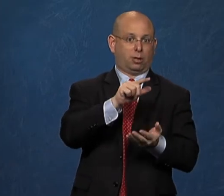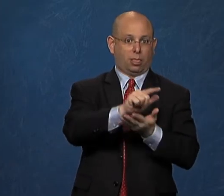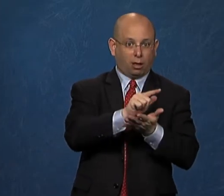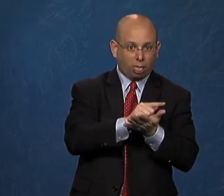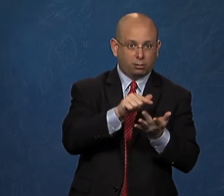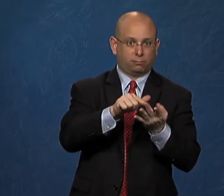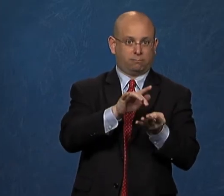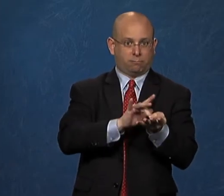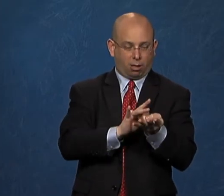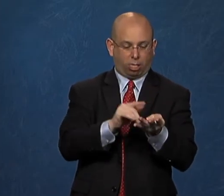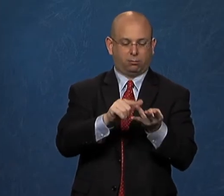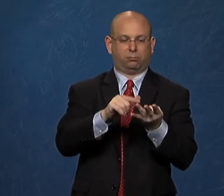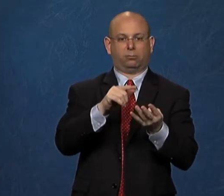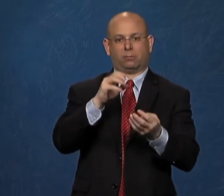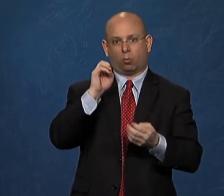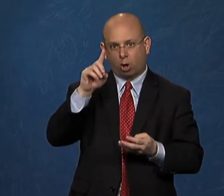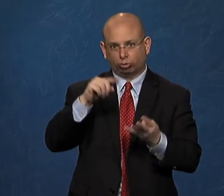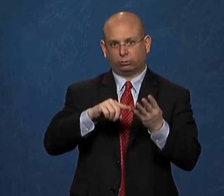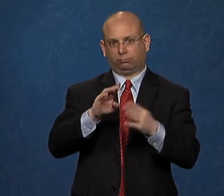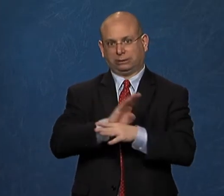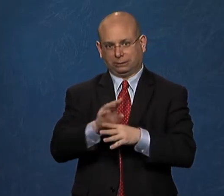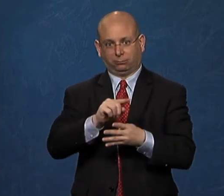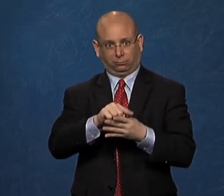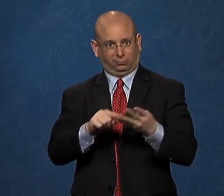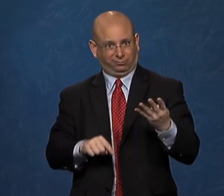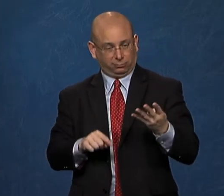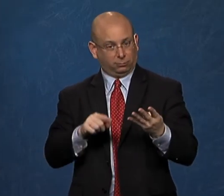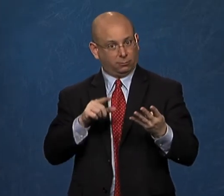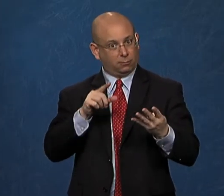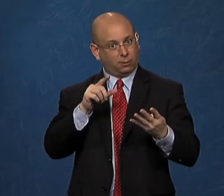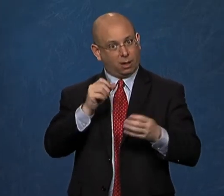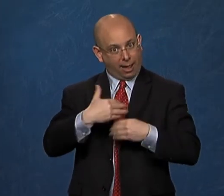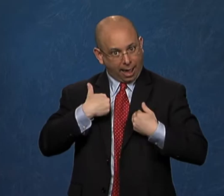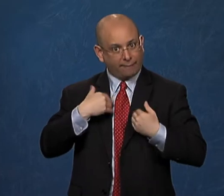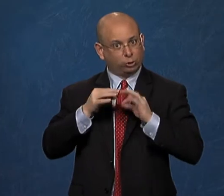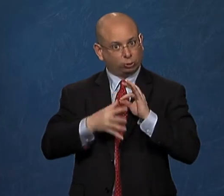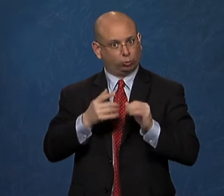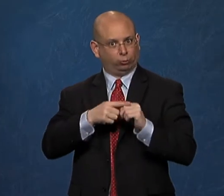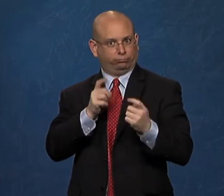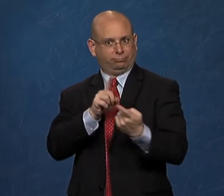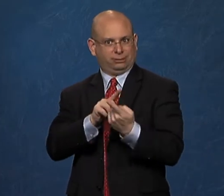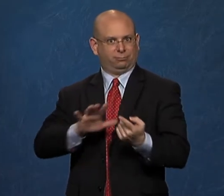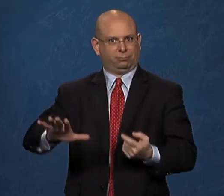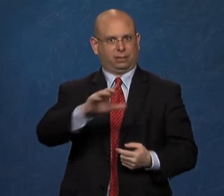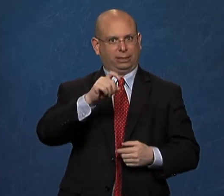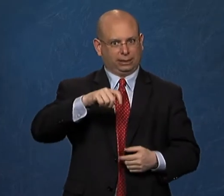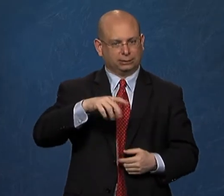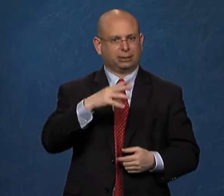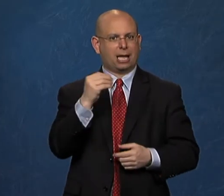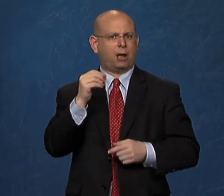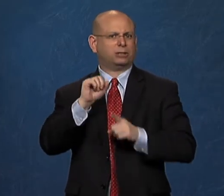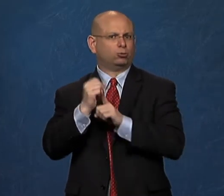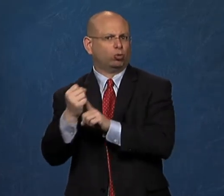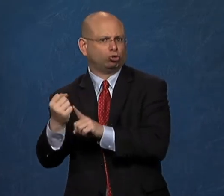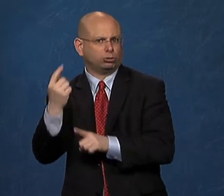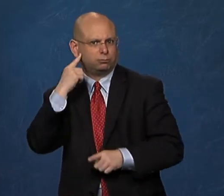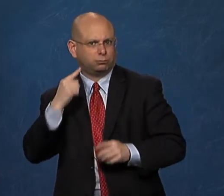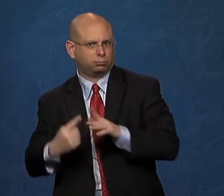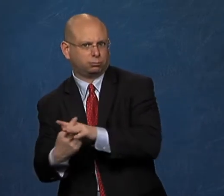I mentioned: legal, medical, educational, and employment. Interpreters must be able to meet the needs in each of those settings for a variety of